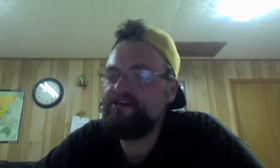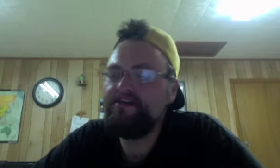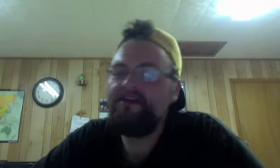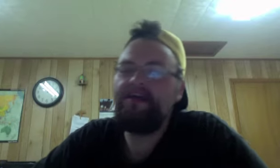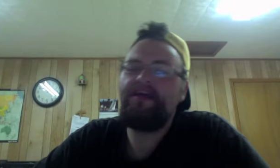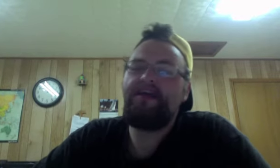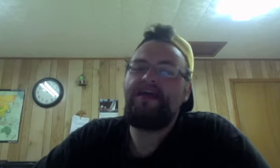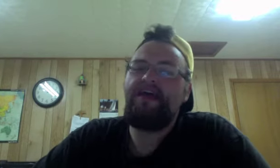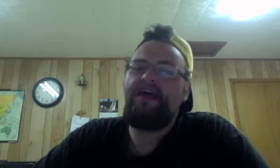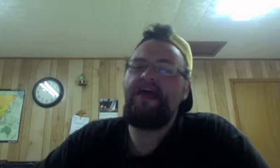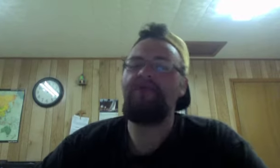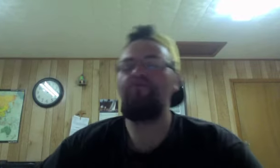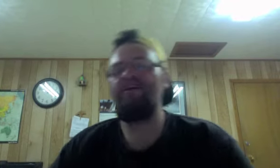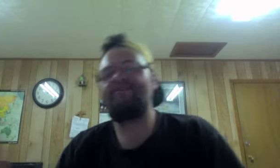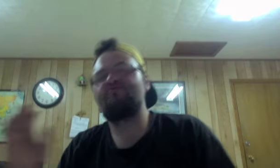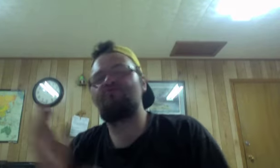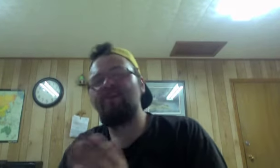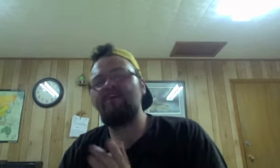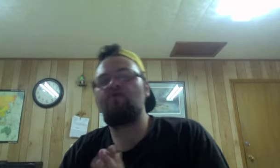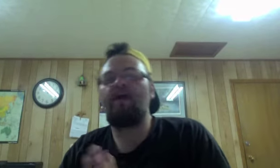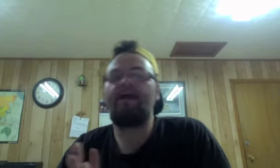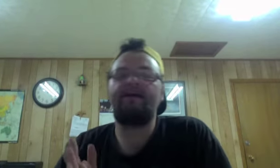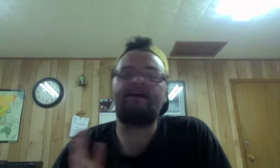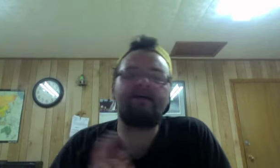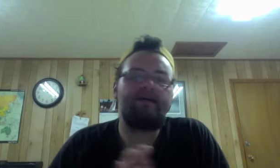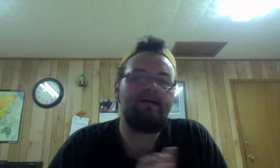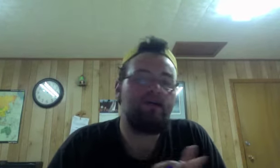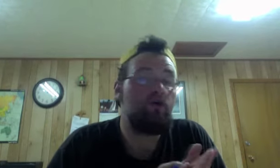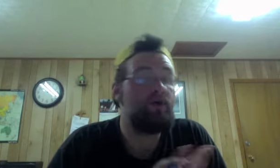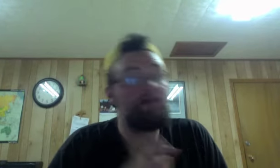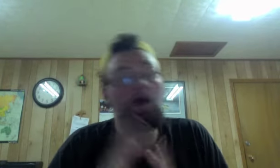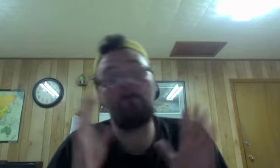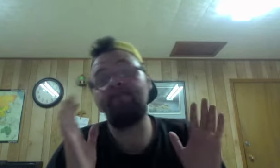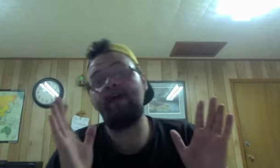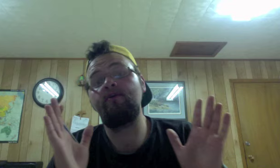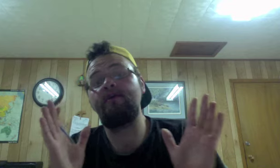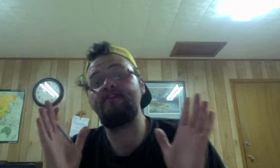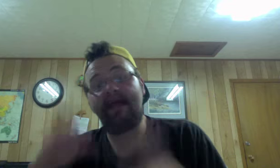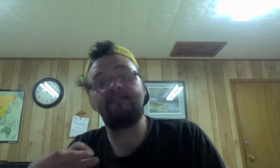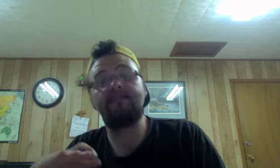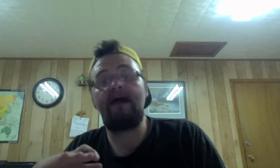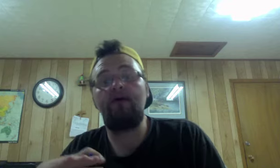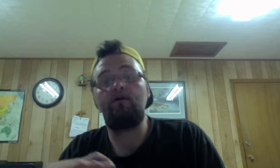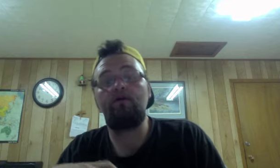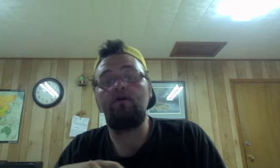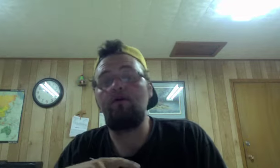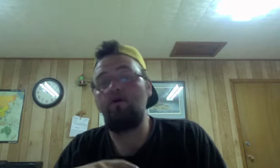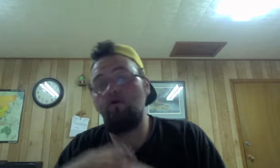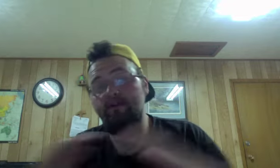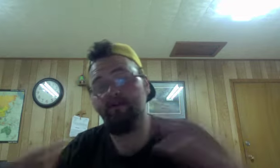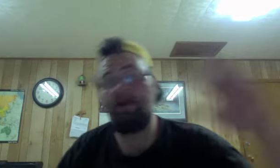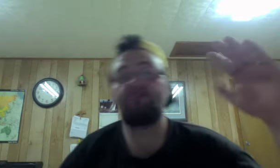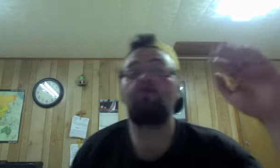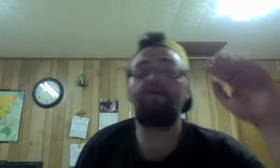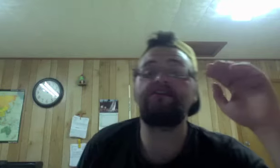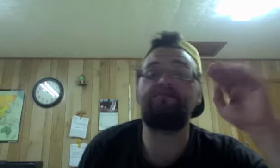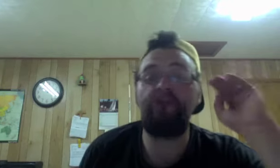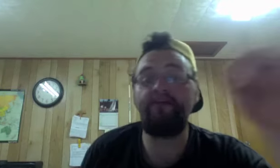and with Ricky Ray who is a hall of famer yes hands down one of the greatest quarterbacks to play in the